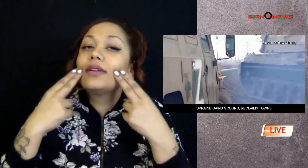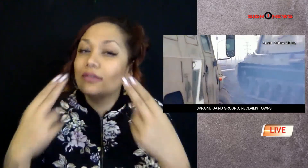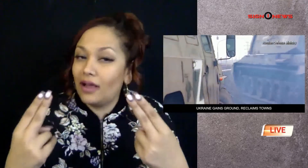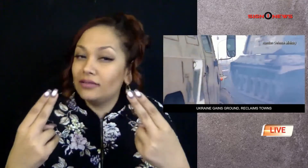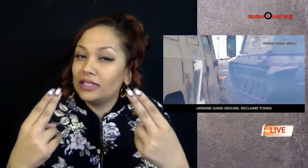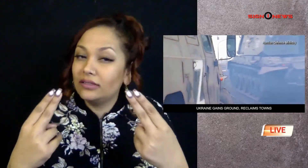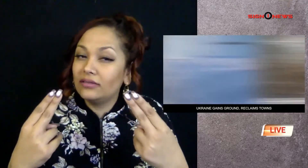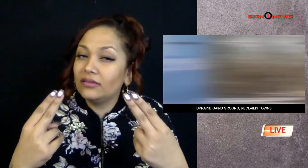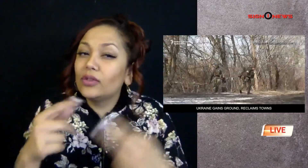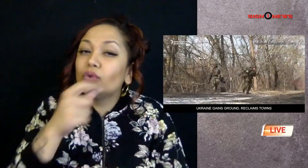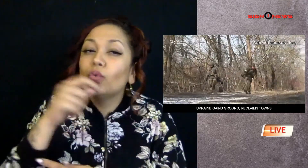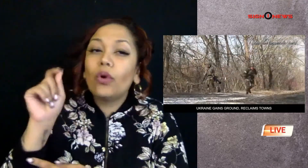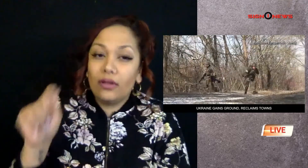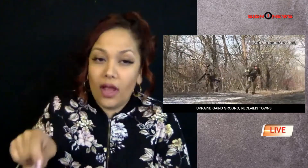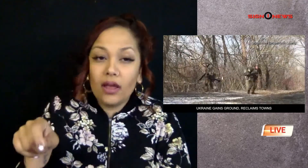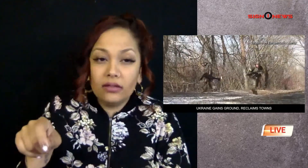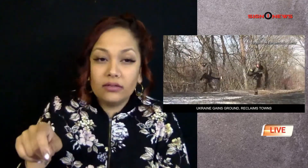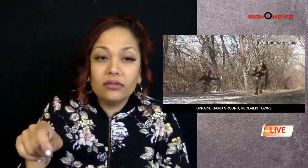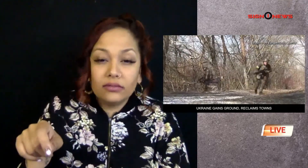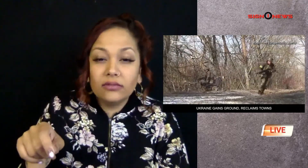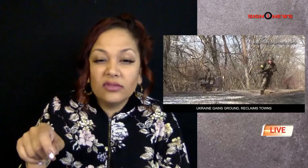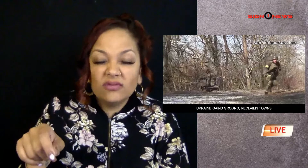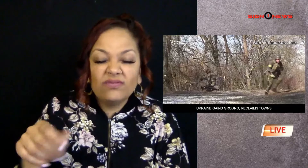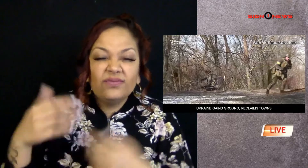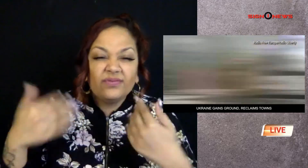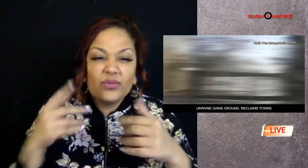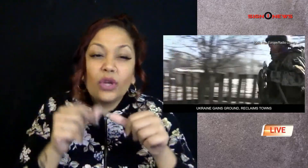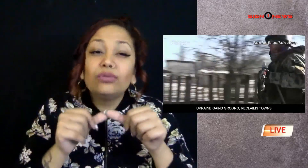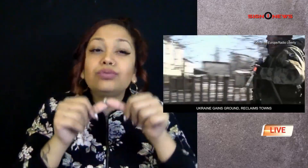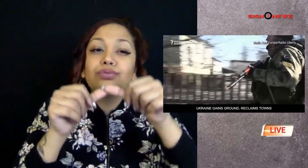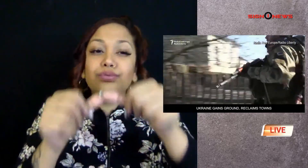the loss of innocent lives will continue.